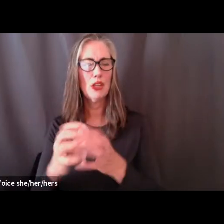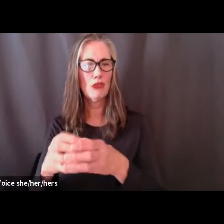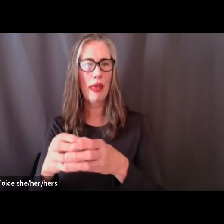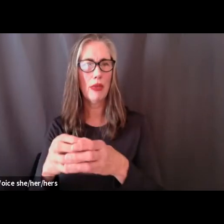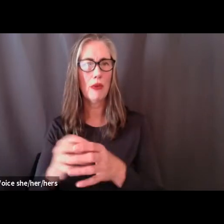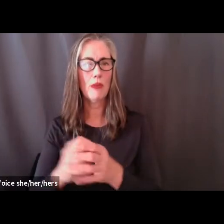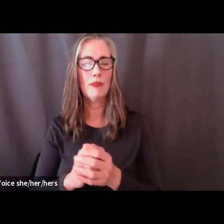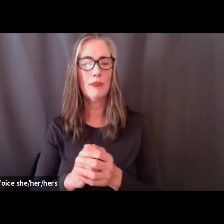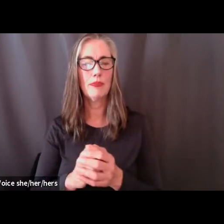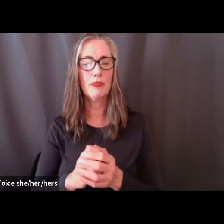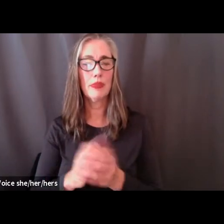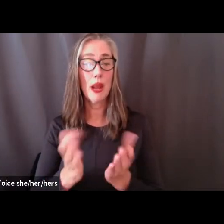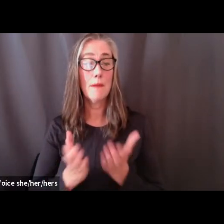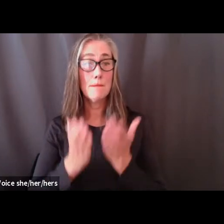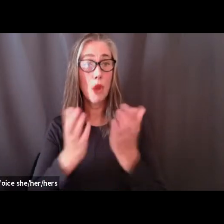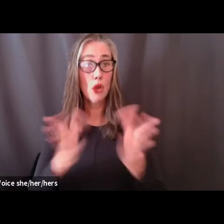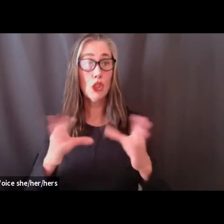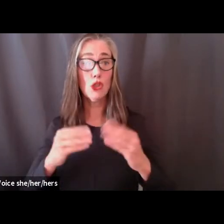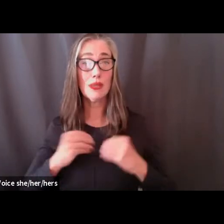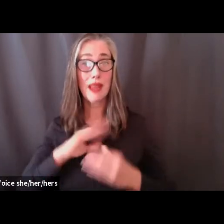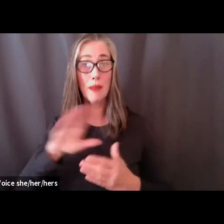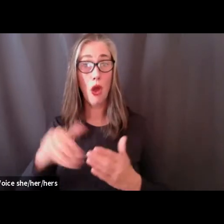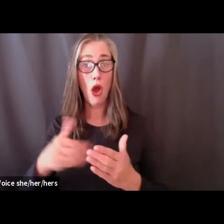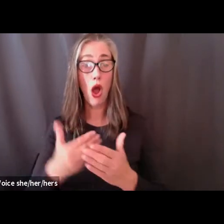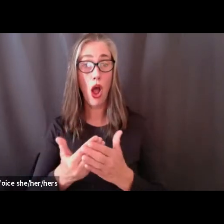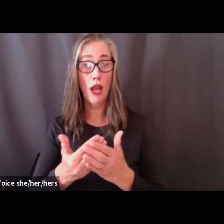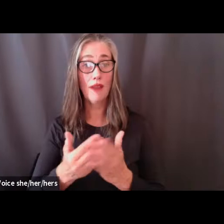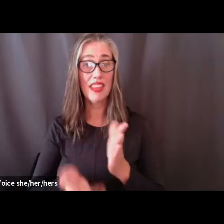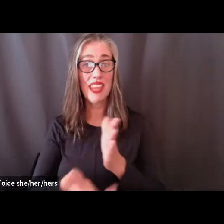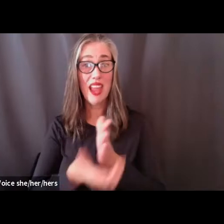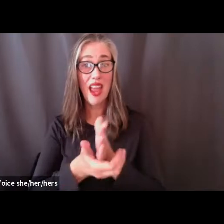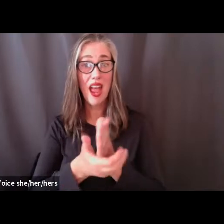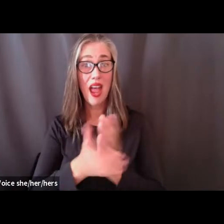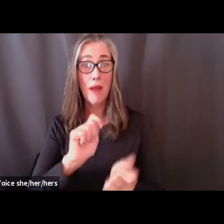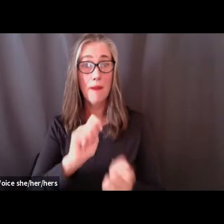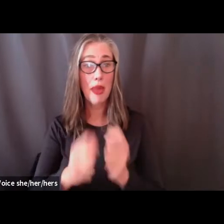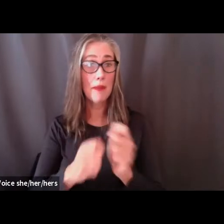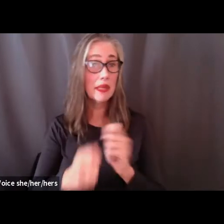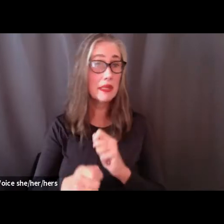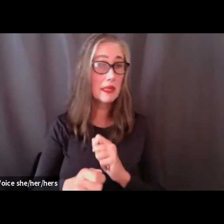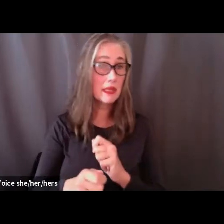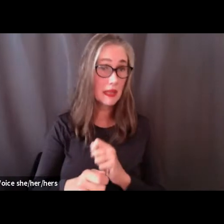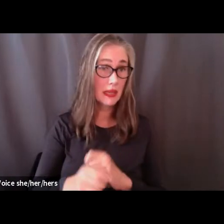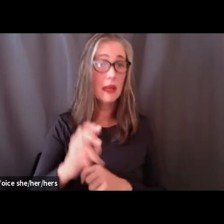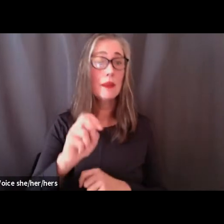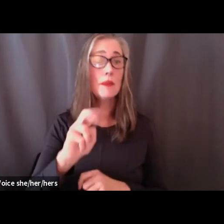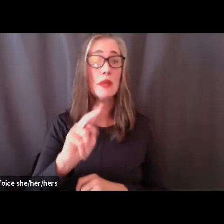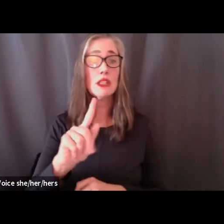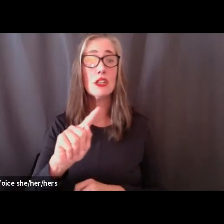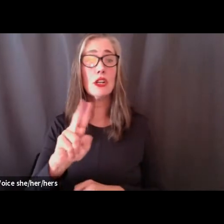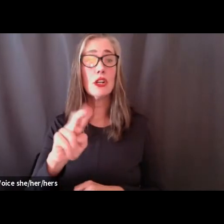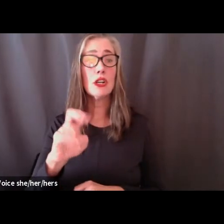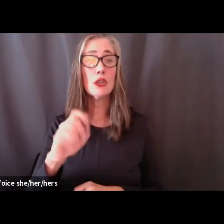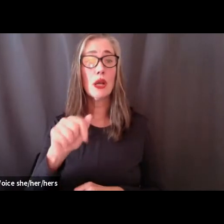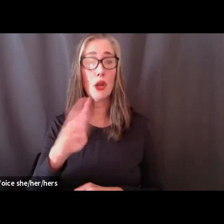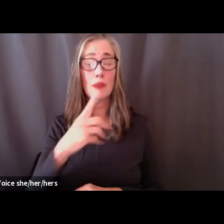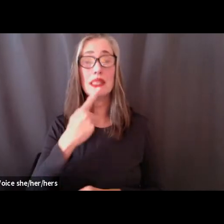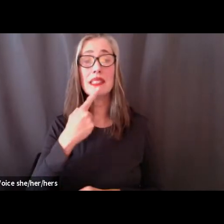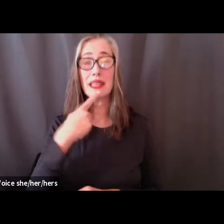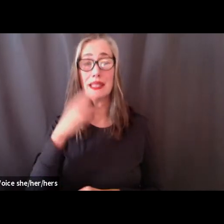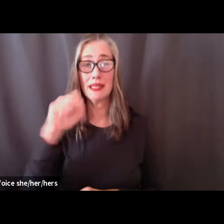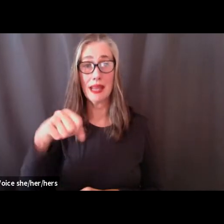motion to accept all of these amendments? Mr. Chairgood, is that a motion? Awesome. And I see the hands. I see a